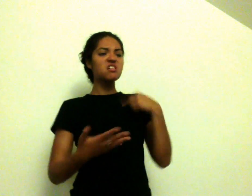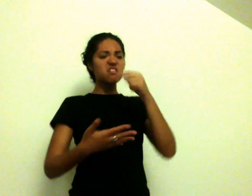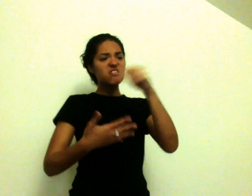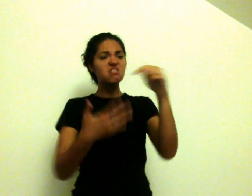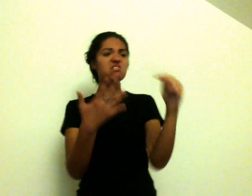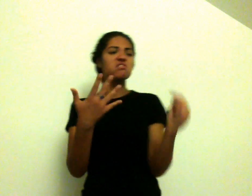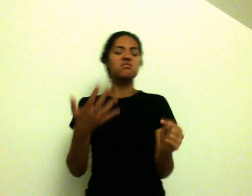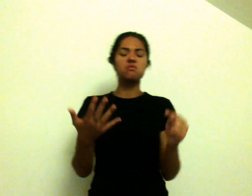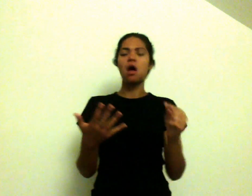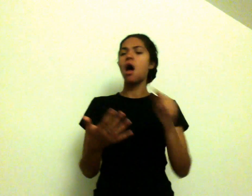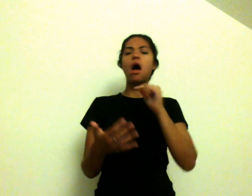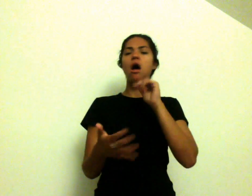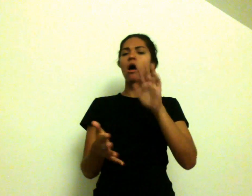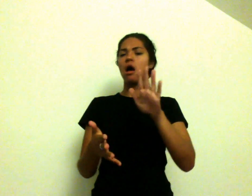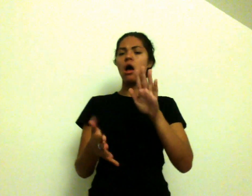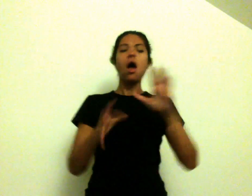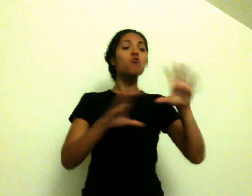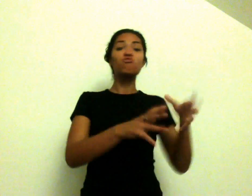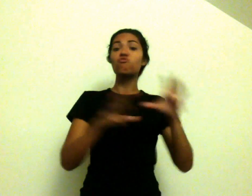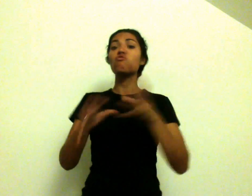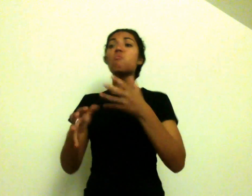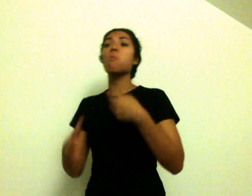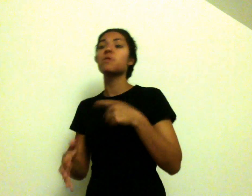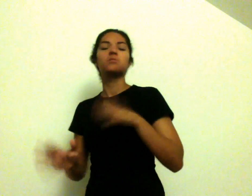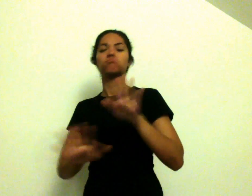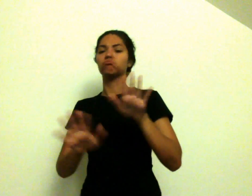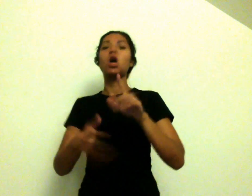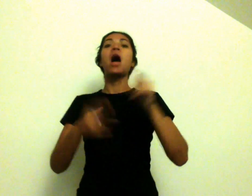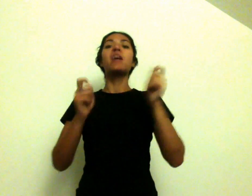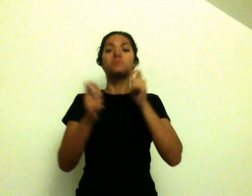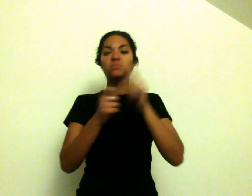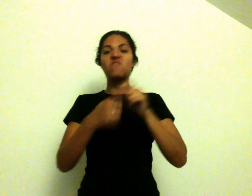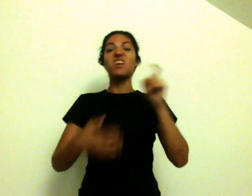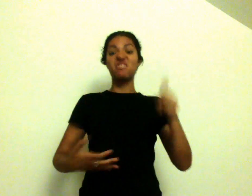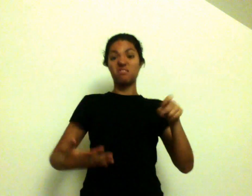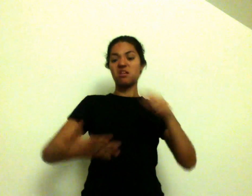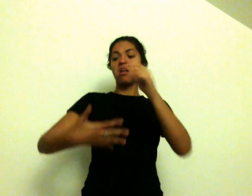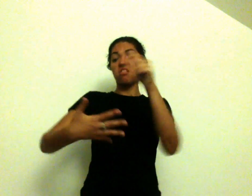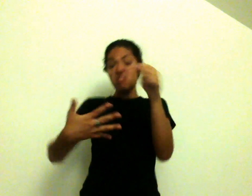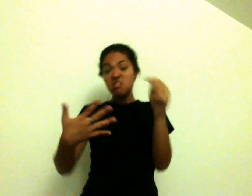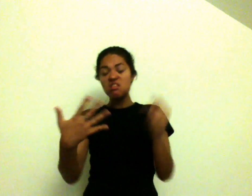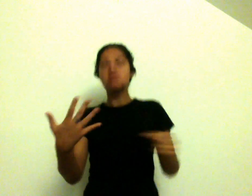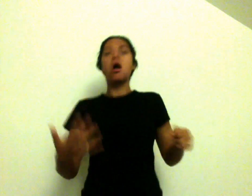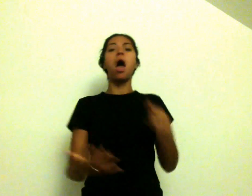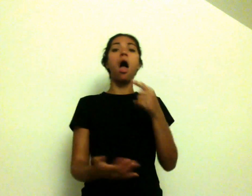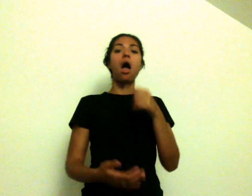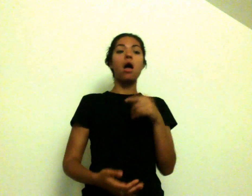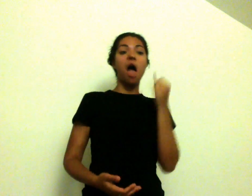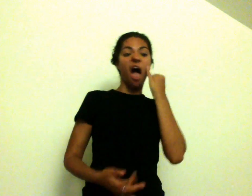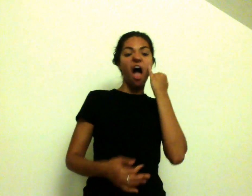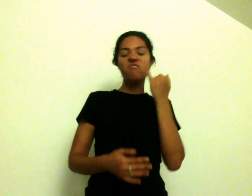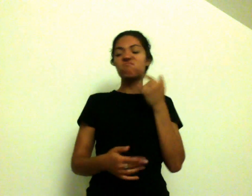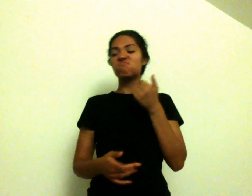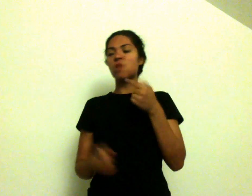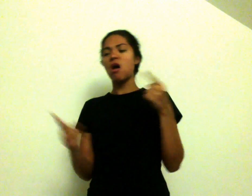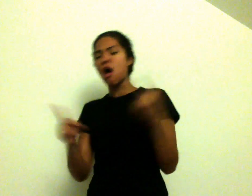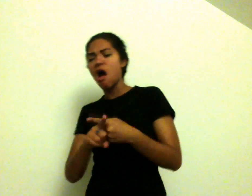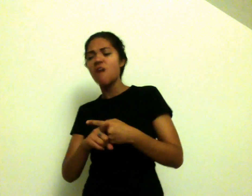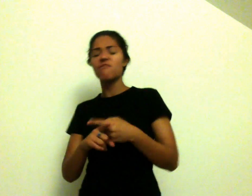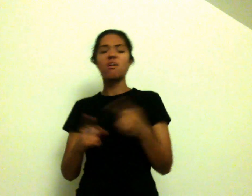needs are contradictory, or simply in conflict with those of others, or simply unfillable, then frustration inevitably follows. To